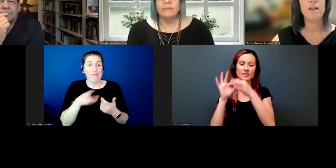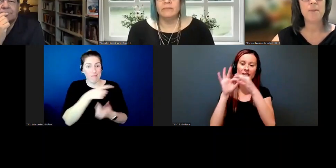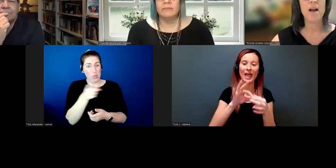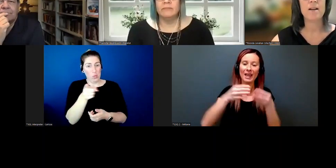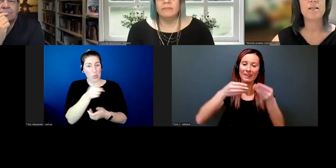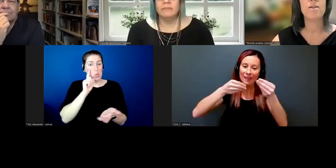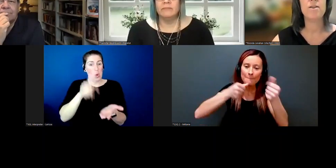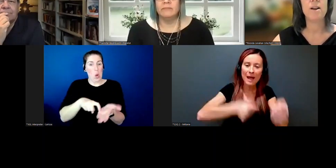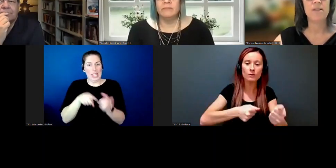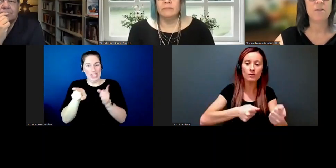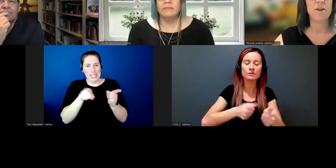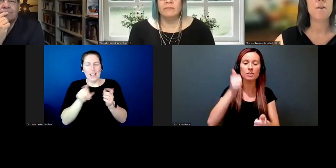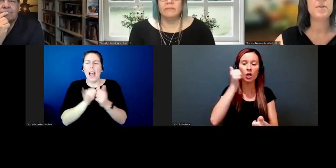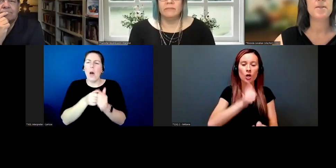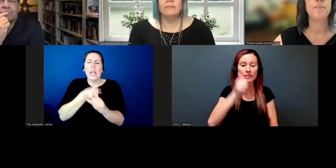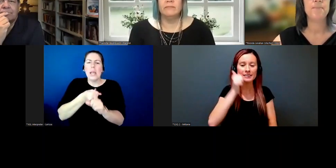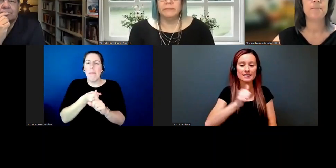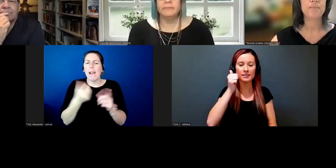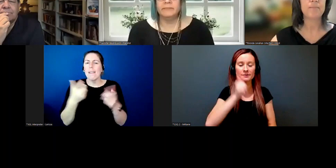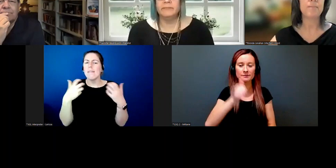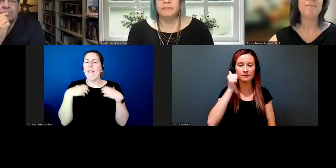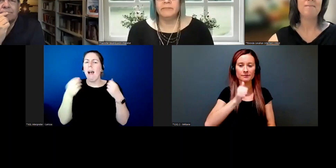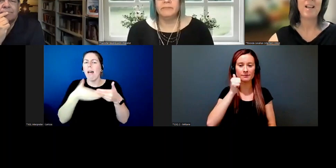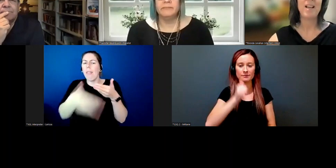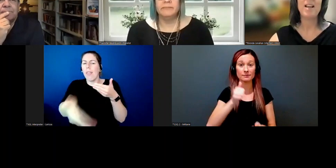have an impact on health outcomes.